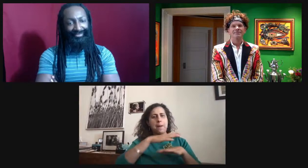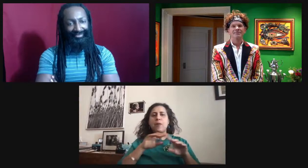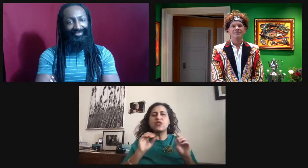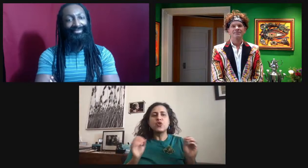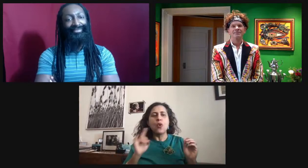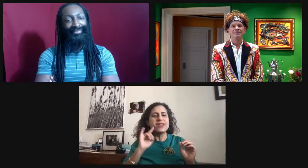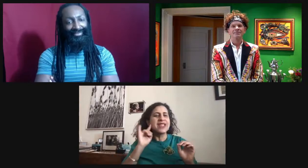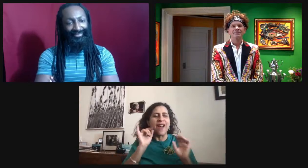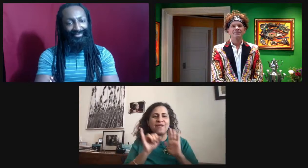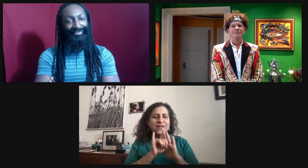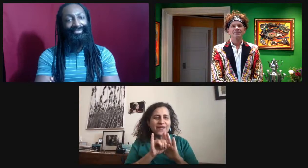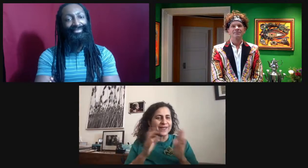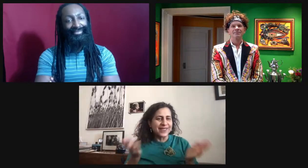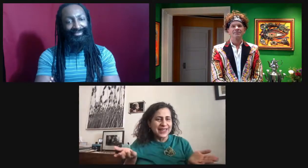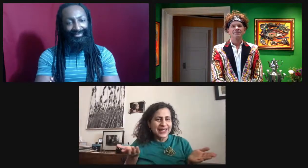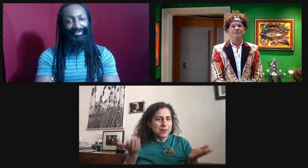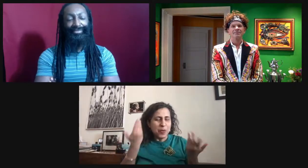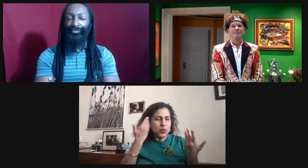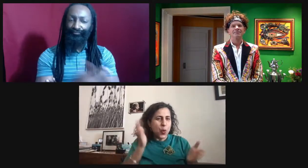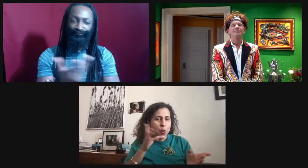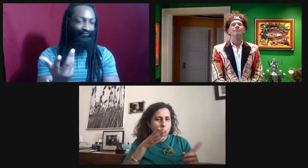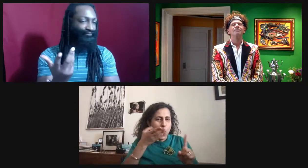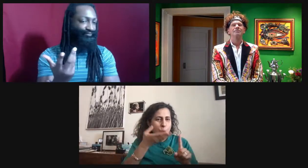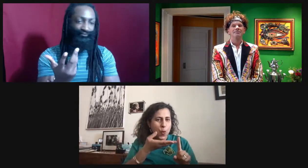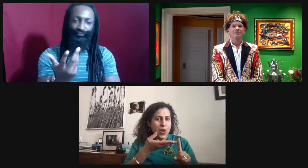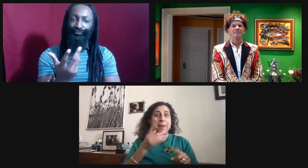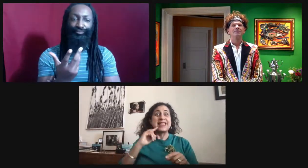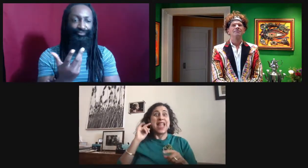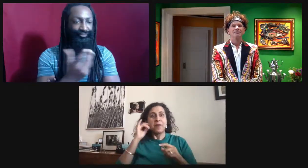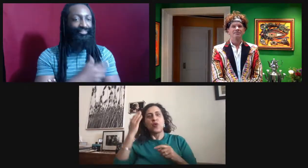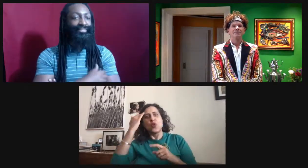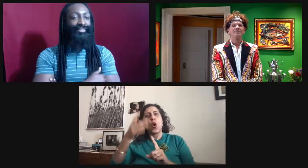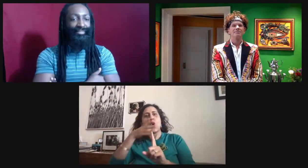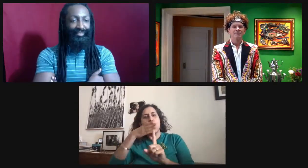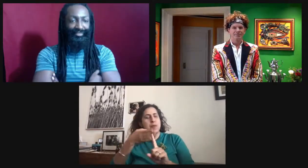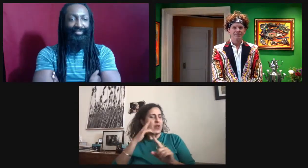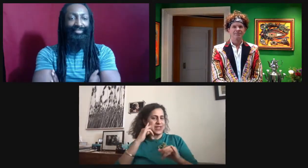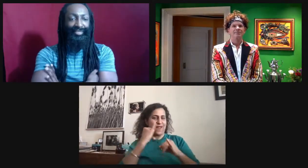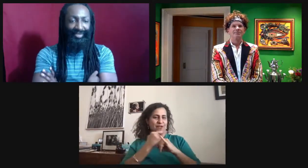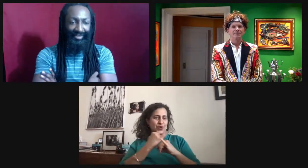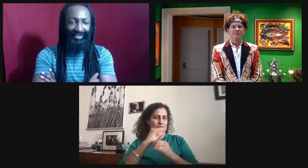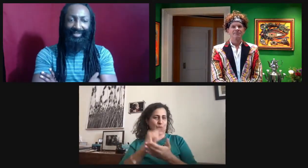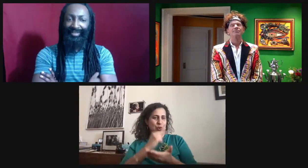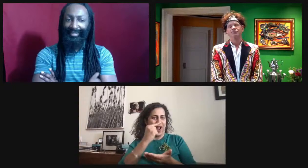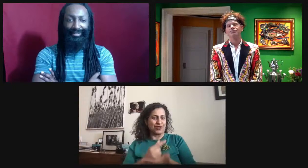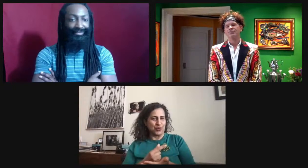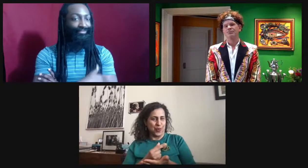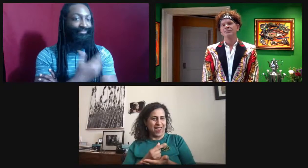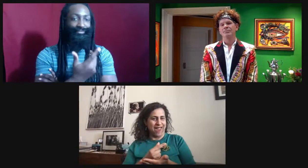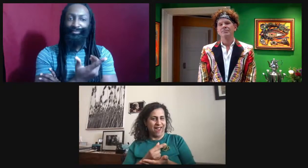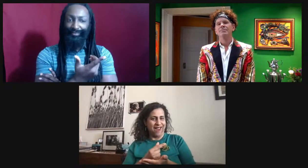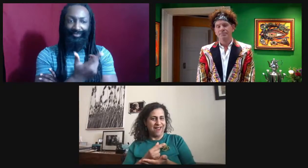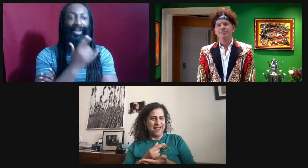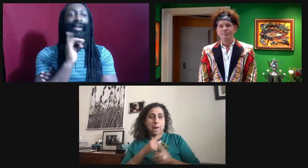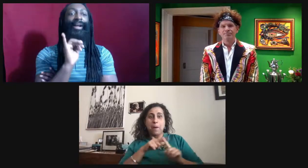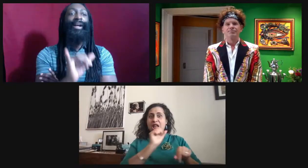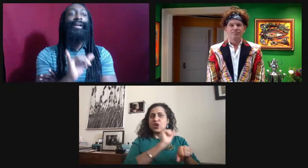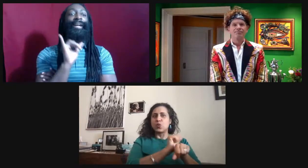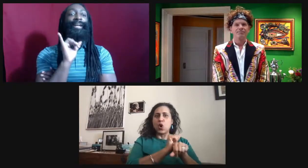And so that was before the cost of living had skyrocketed, and he was deaf, but he wasn't immersed in